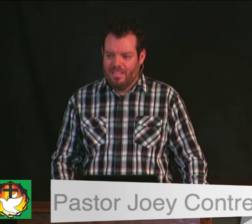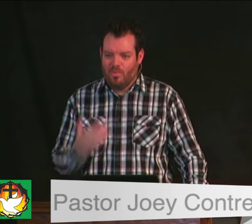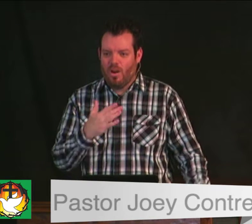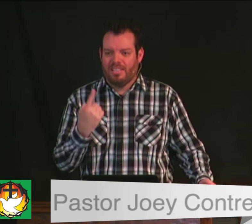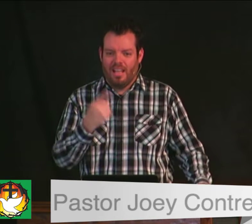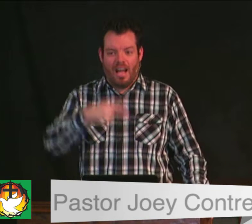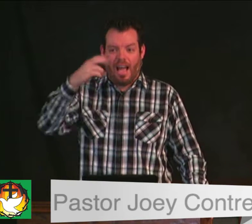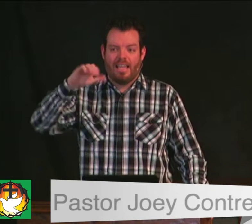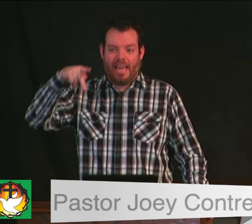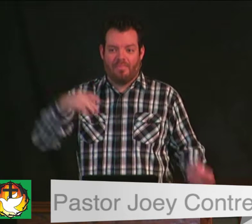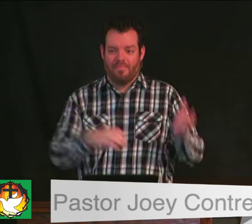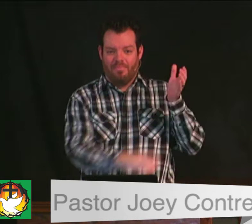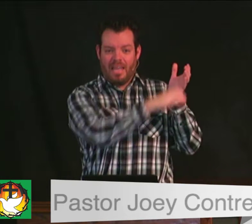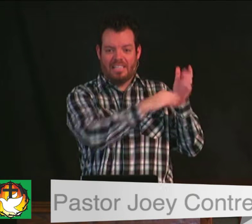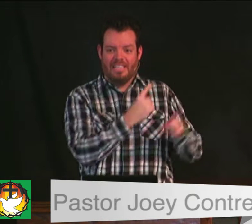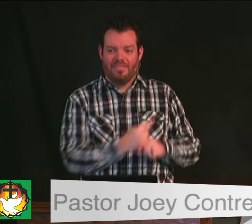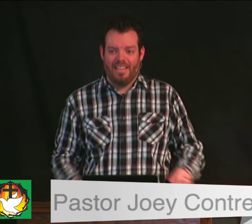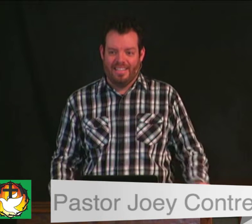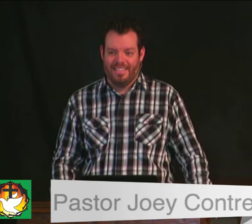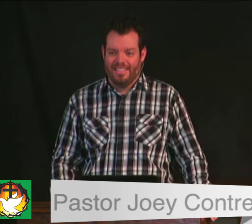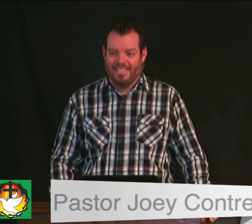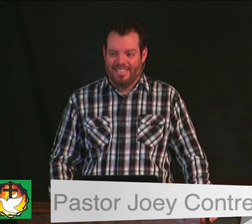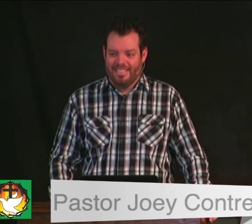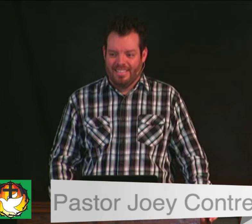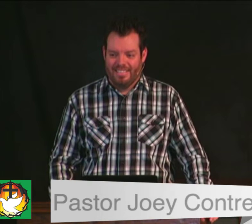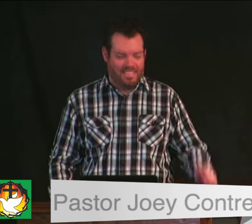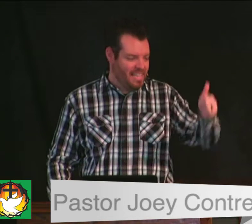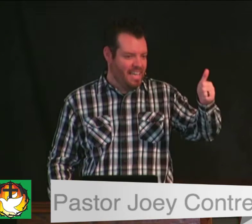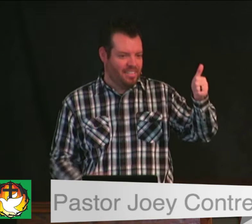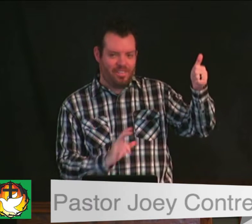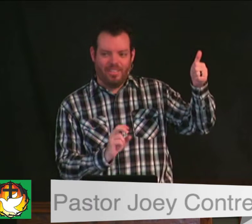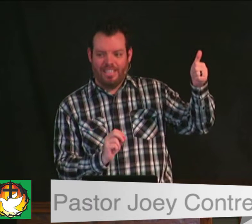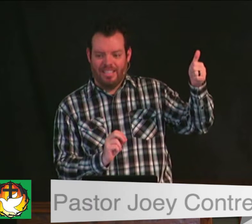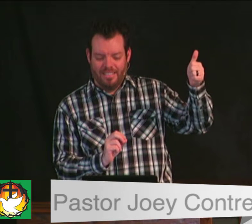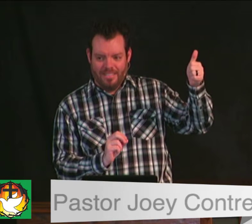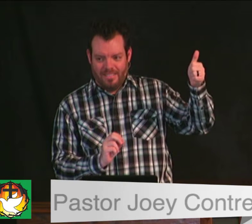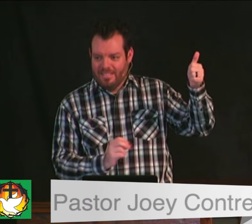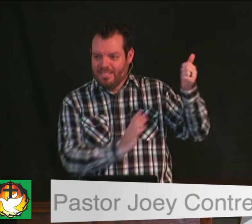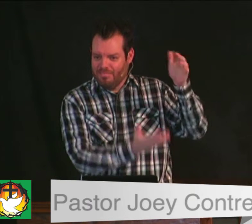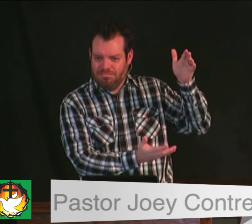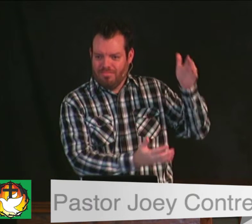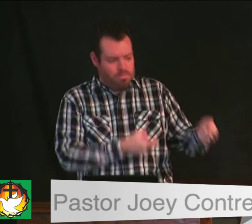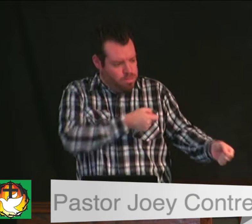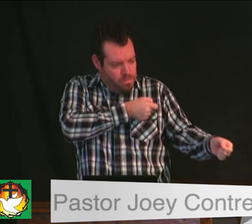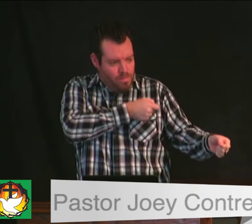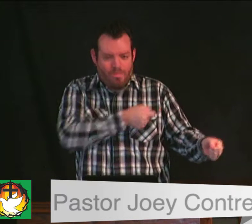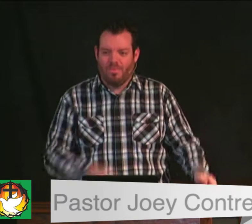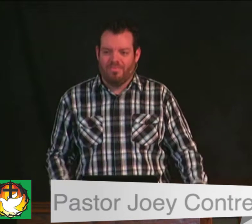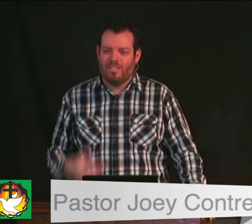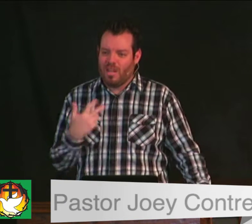You want a high cap magazine, right? 10 to 30. Boom, boom, boom, boom. That's what I